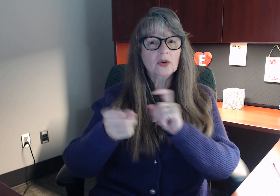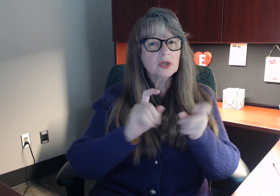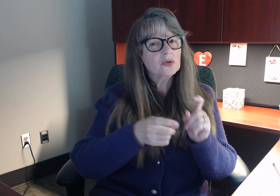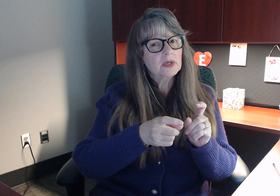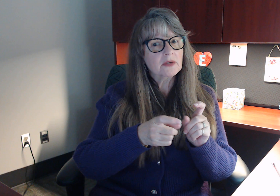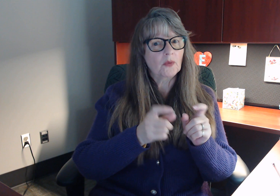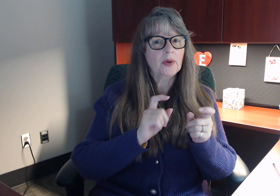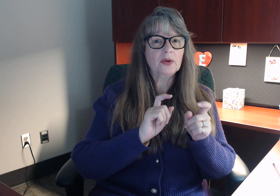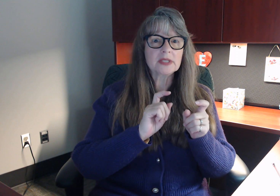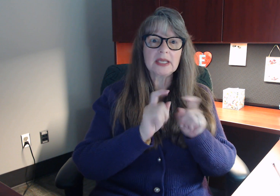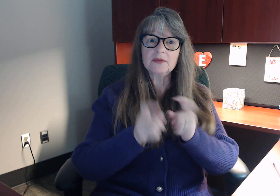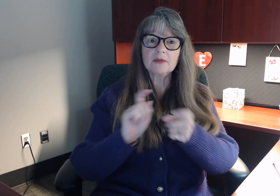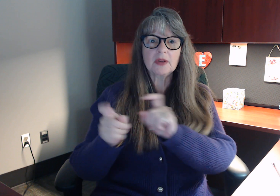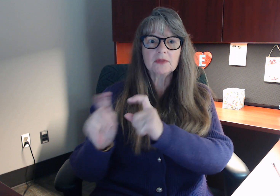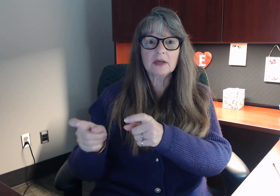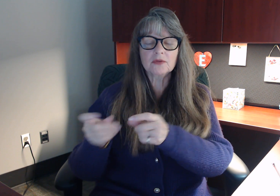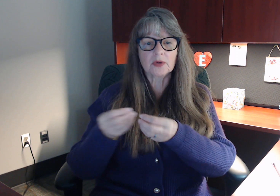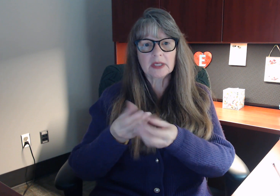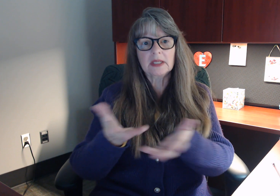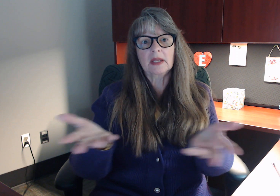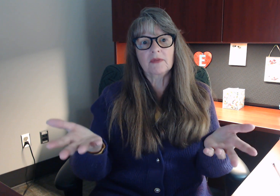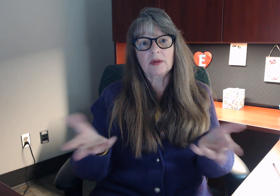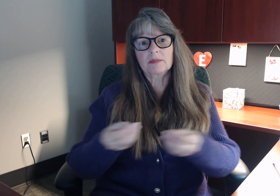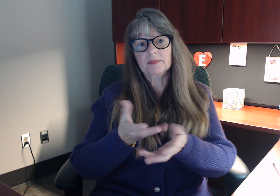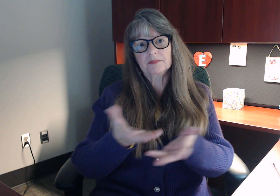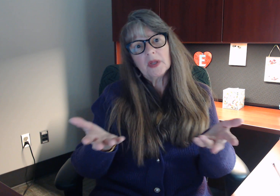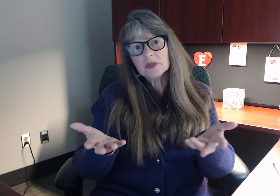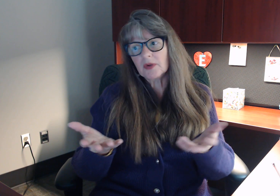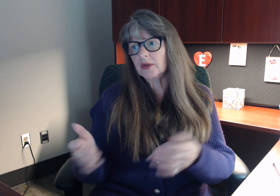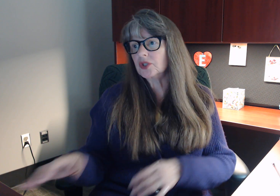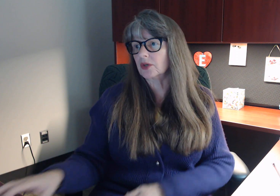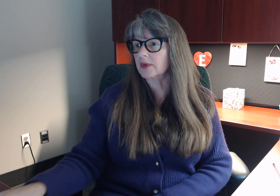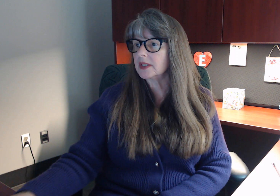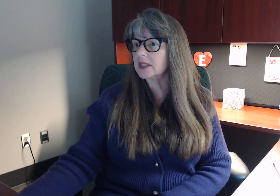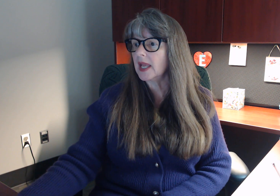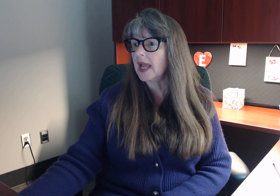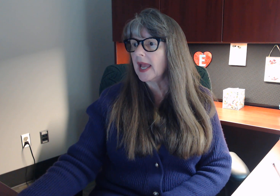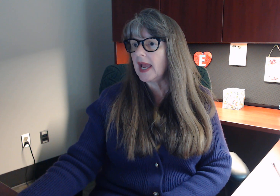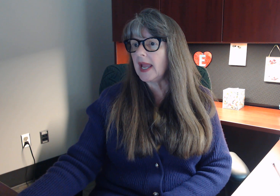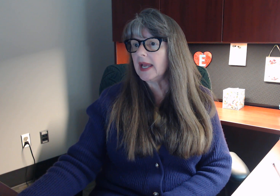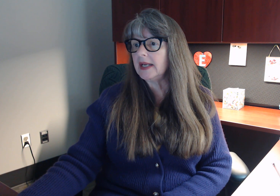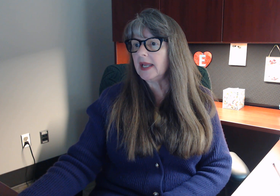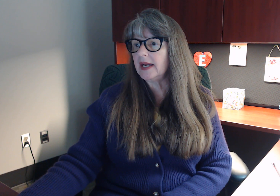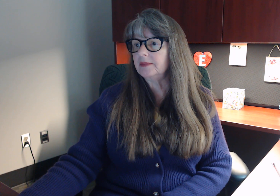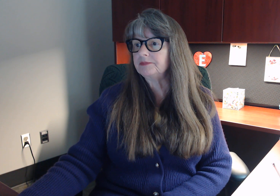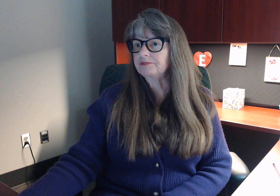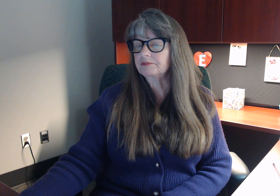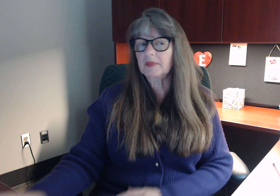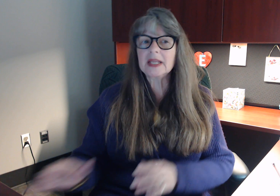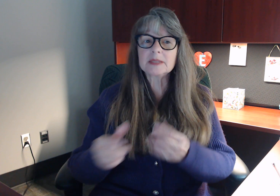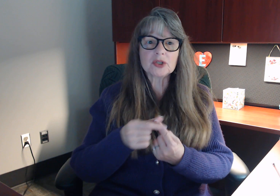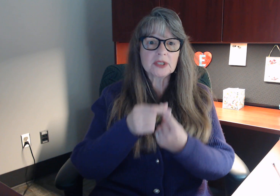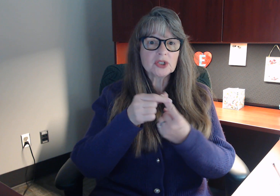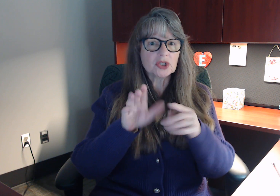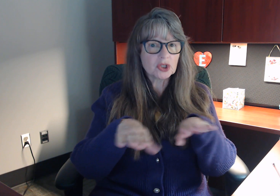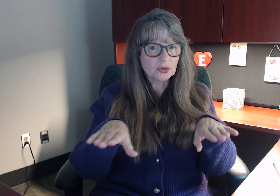do it a different way. You could say gift, gift, gift, gift, or giving. But he was very generous. And especially to children. So